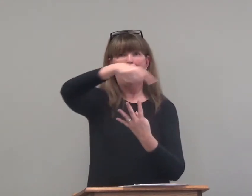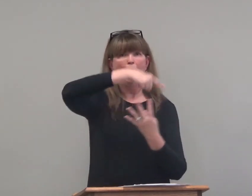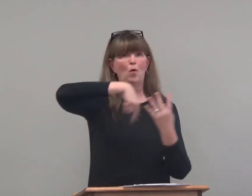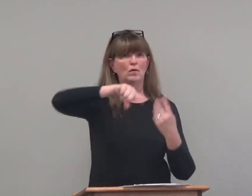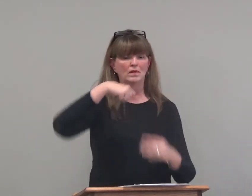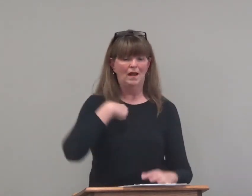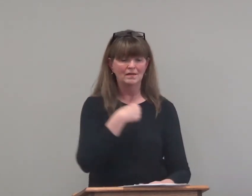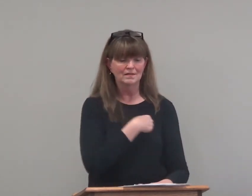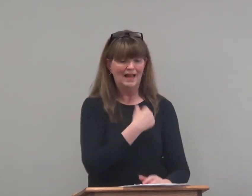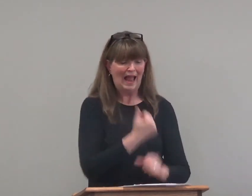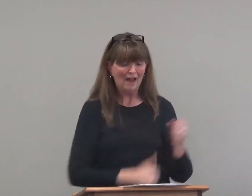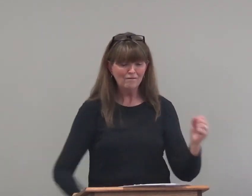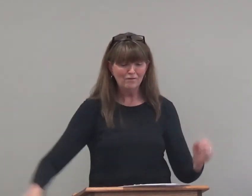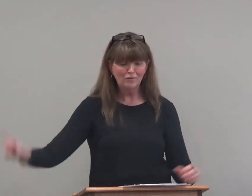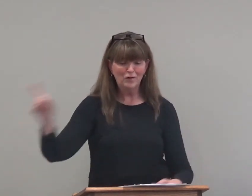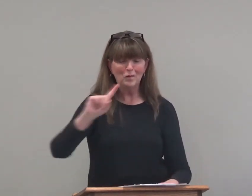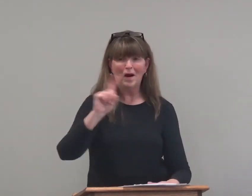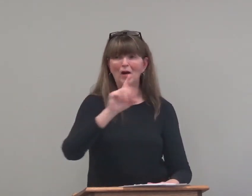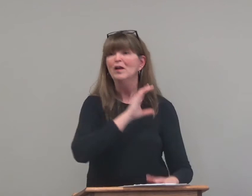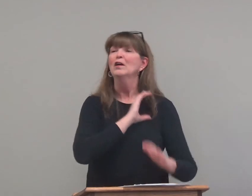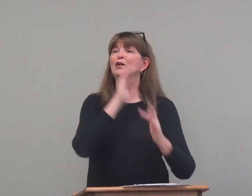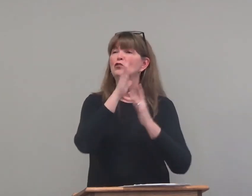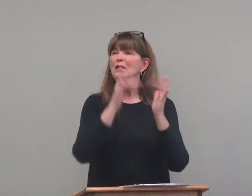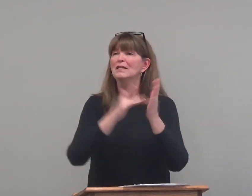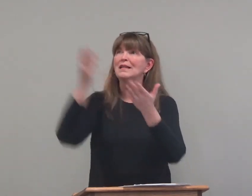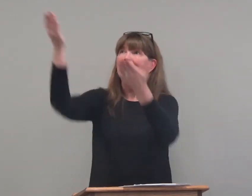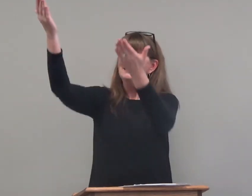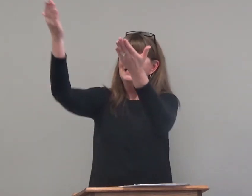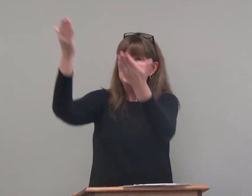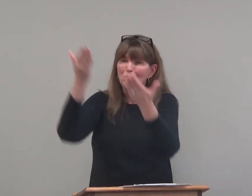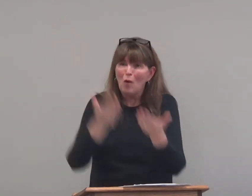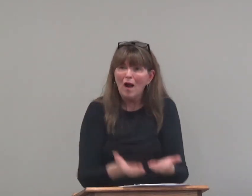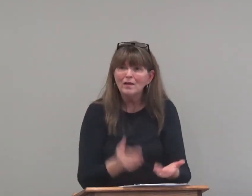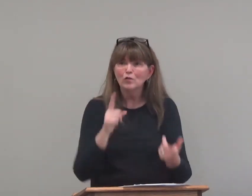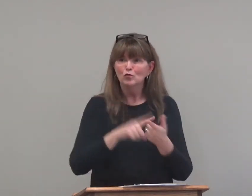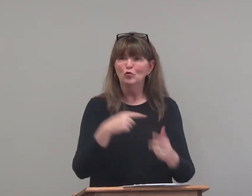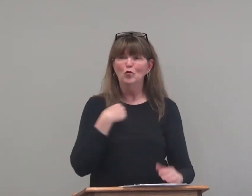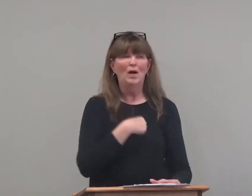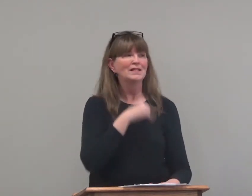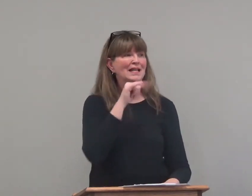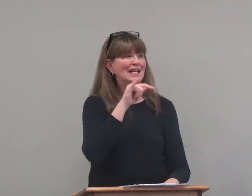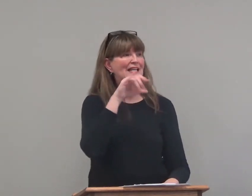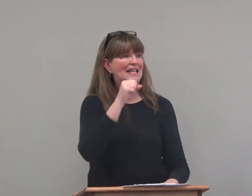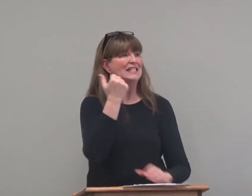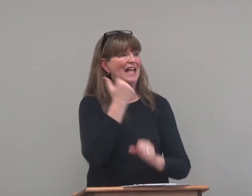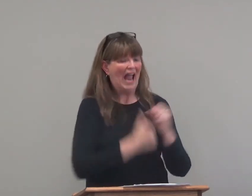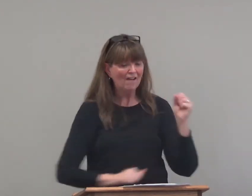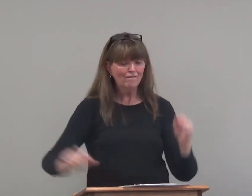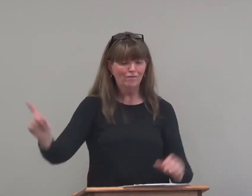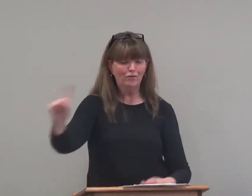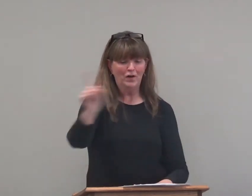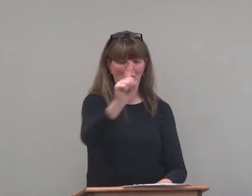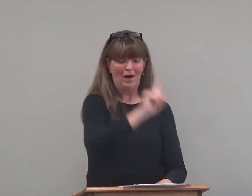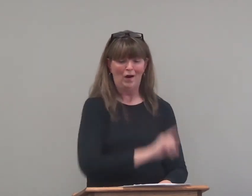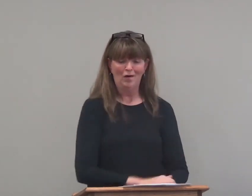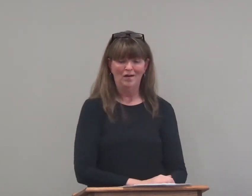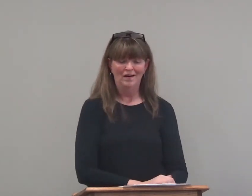The kingdom of heaven surrounds us. It's everywhere. Jesus brought the kingdom of heaven here, and it